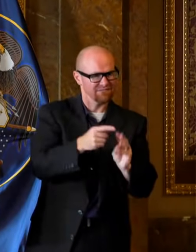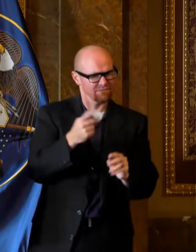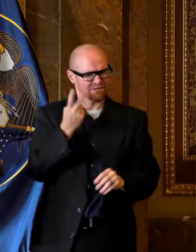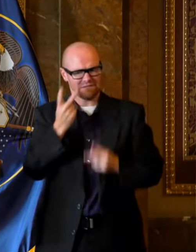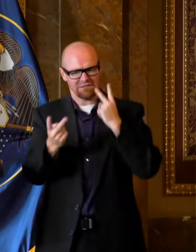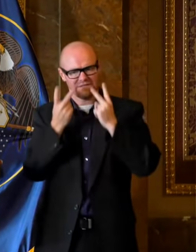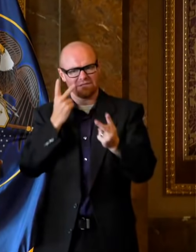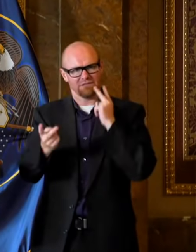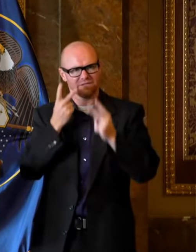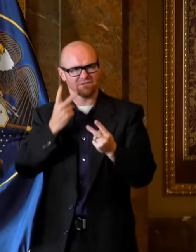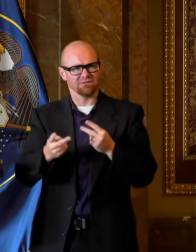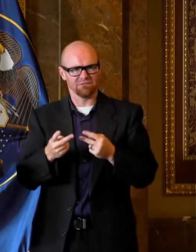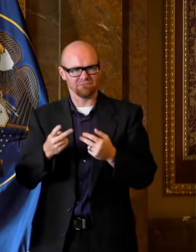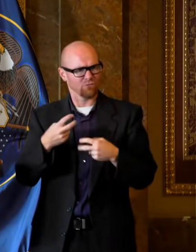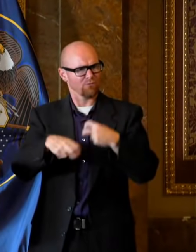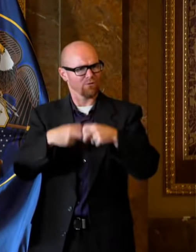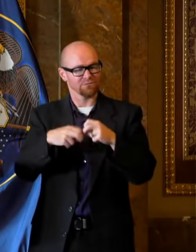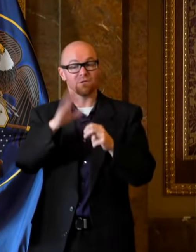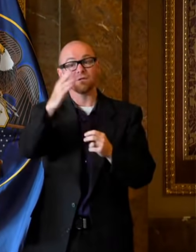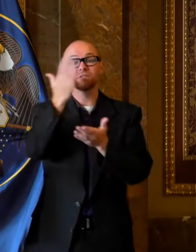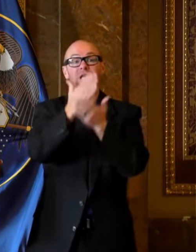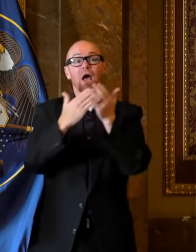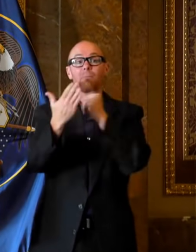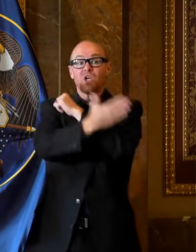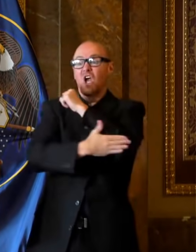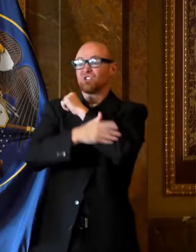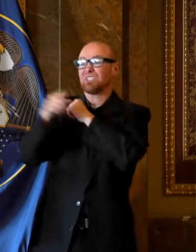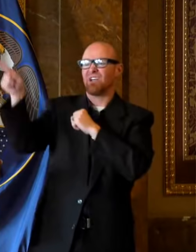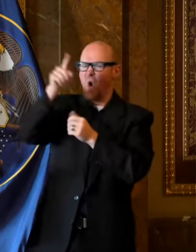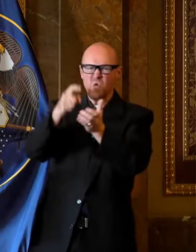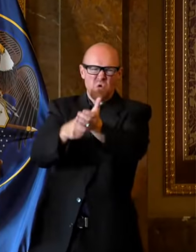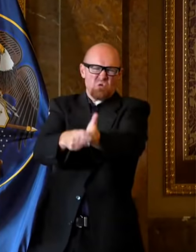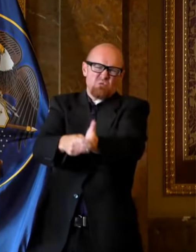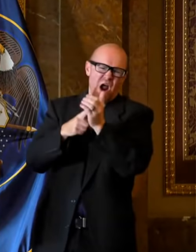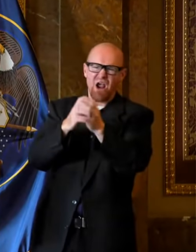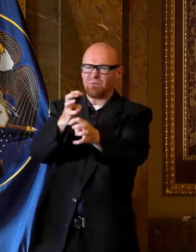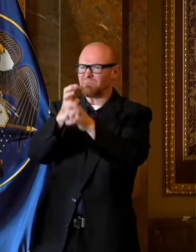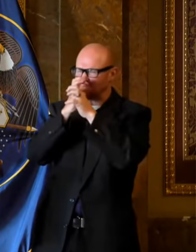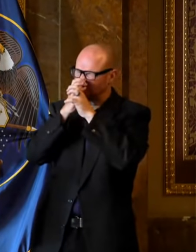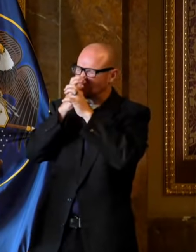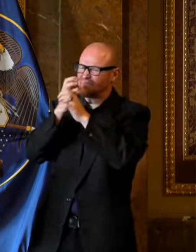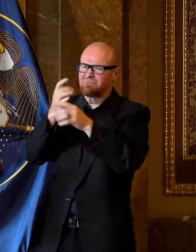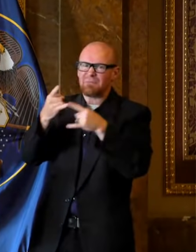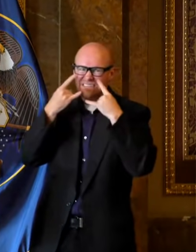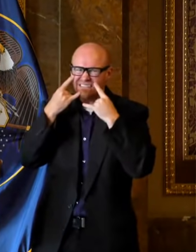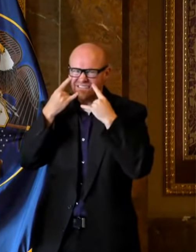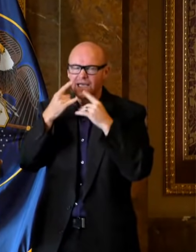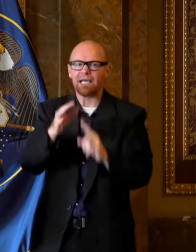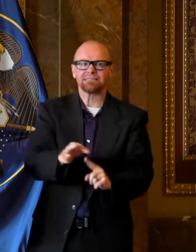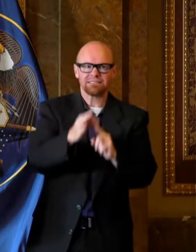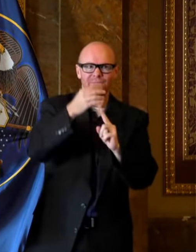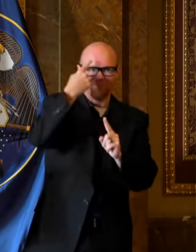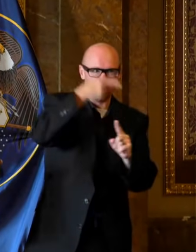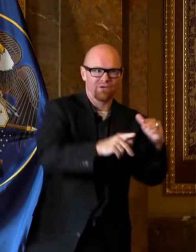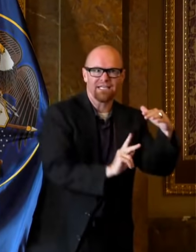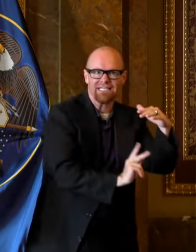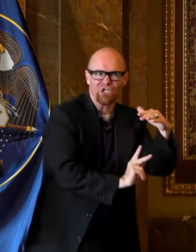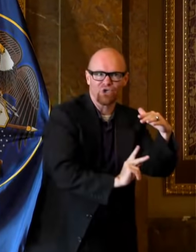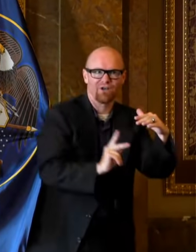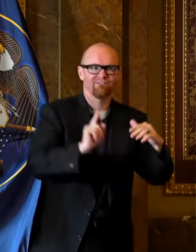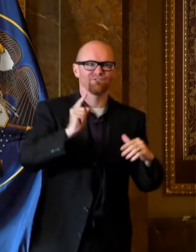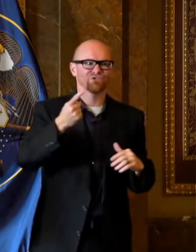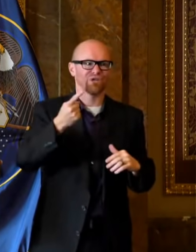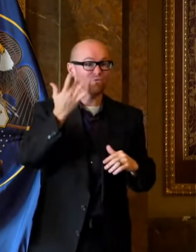are not requiring masks for unvaccinated young people, because that is